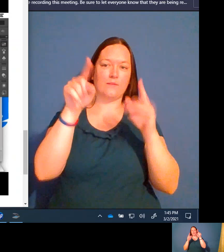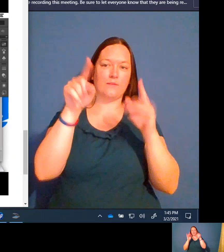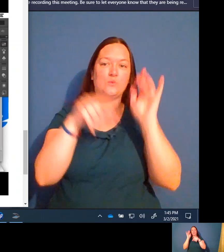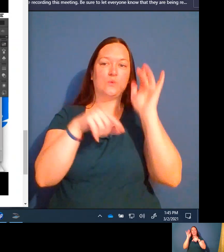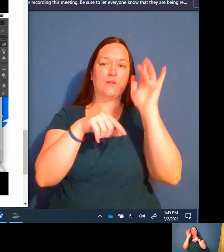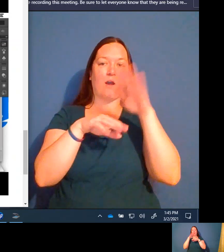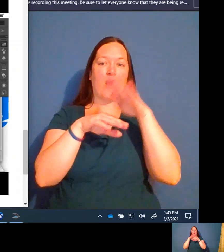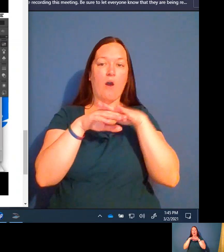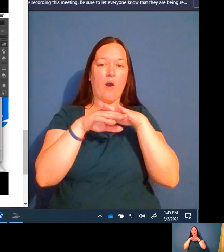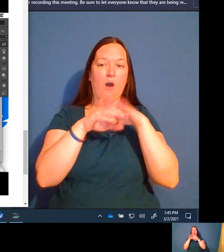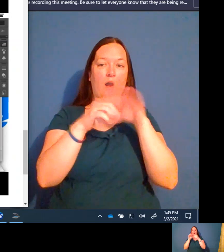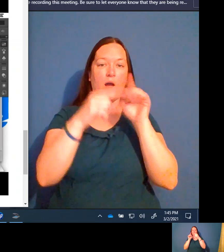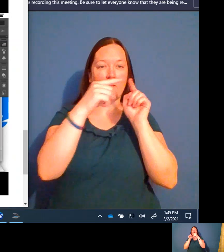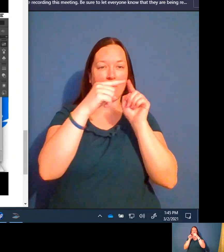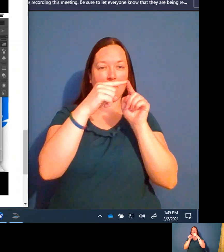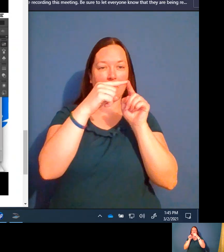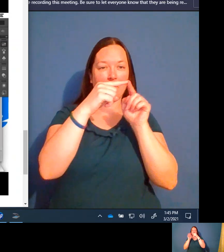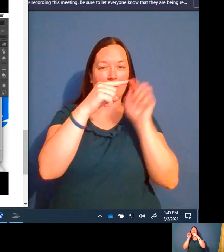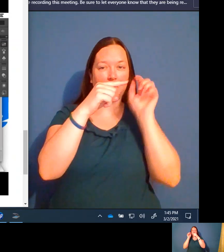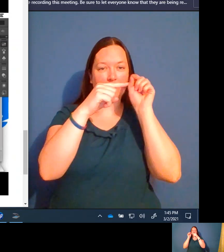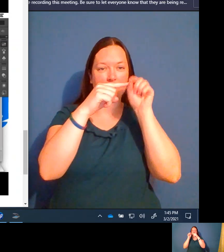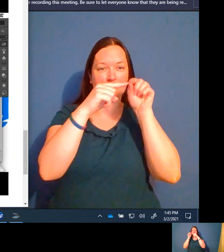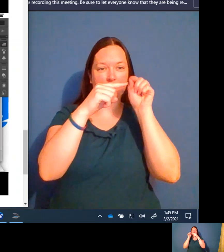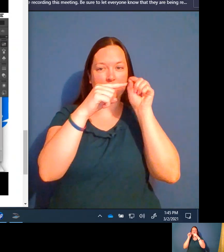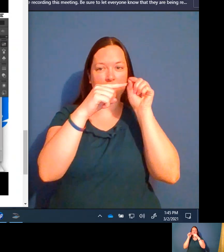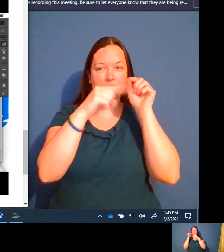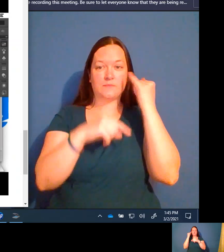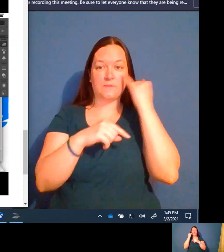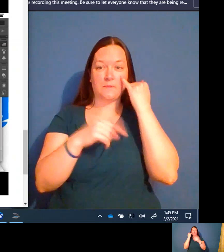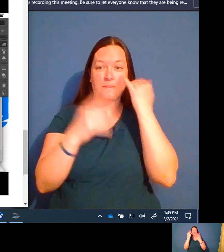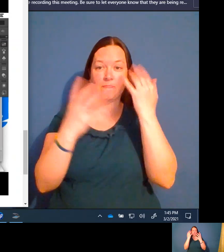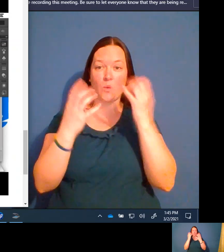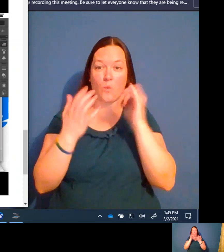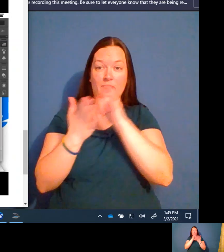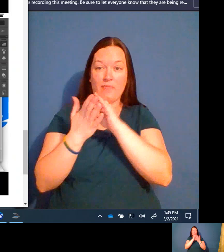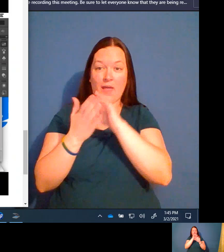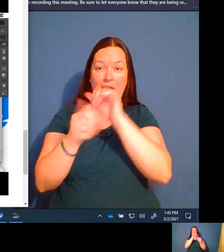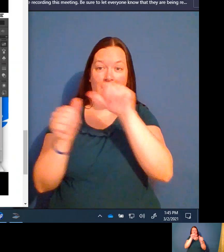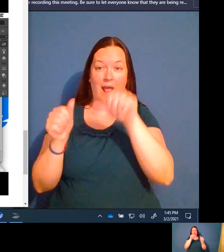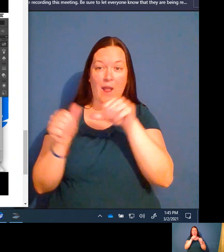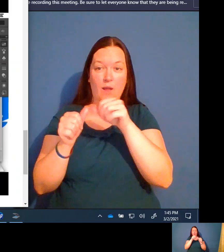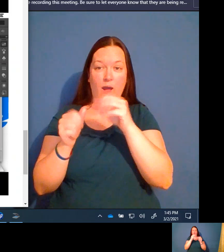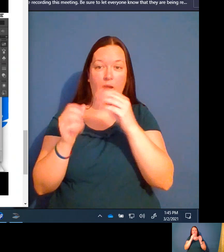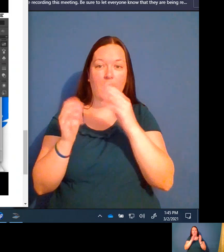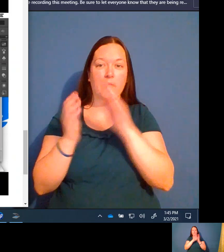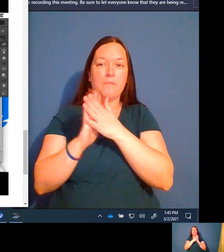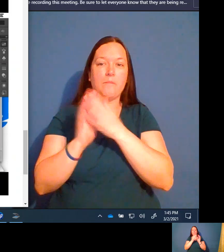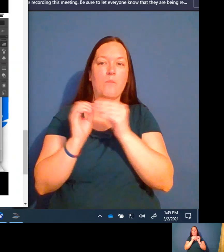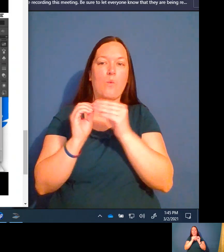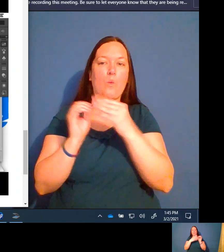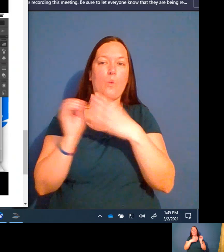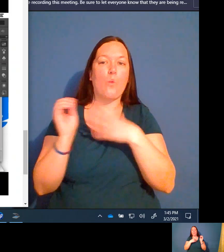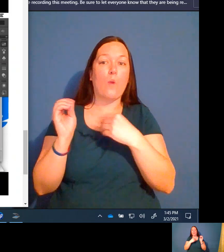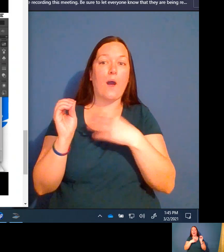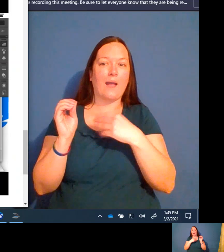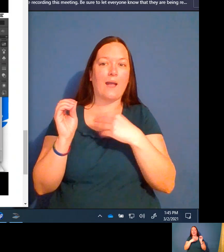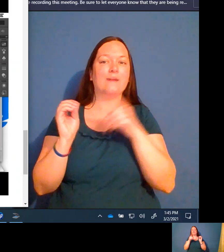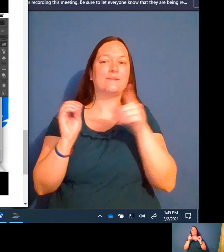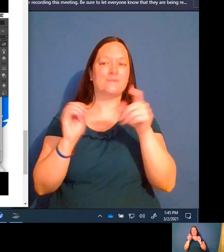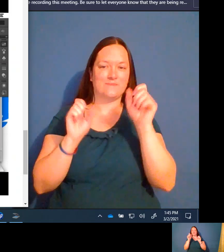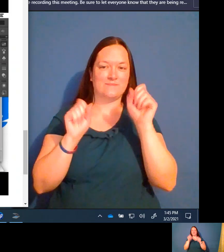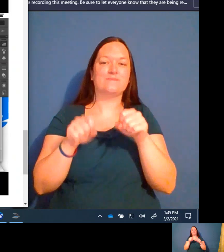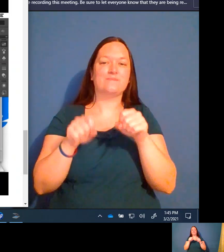web. Let's say I want this area to be white like this one. So I'm going to click in those areas. Now